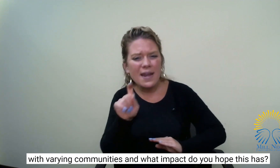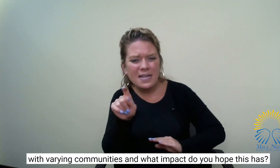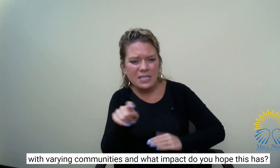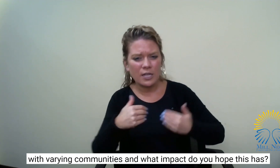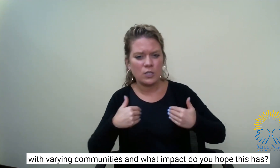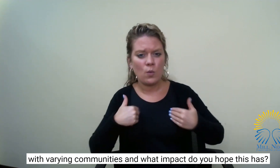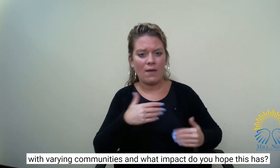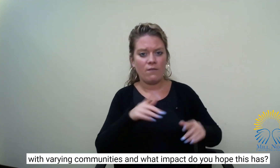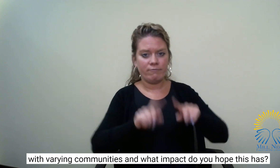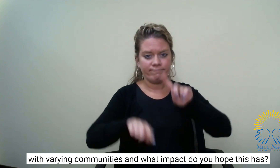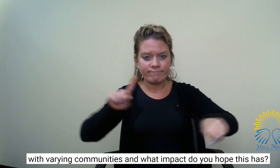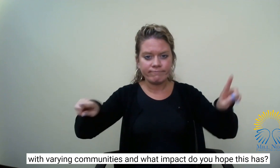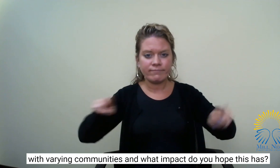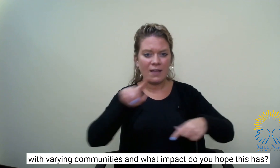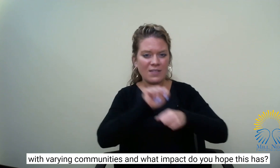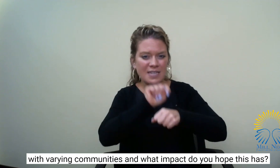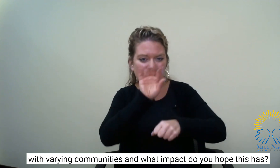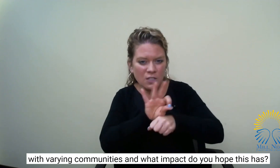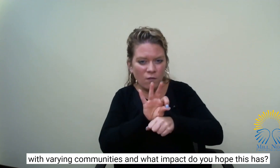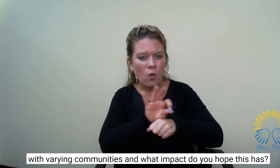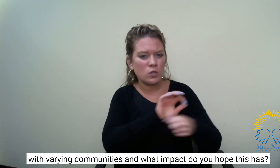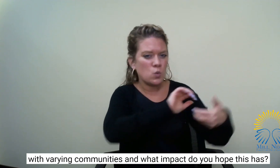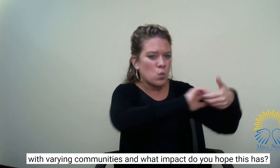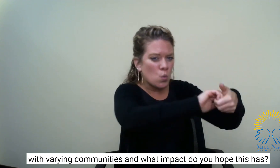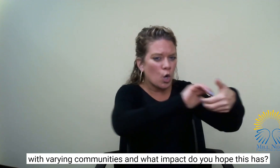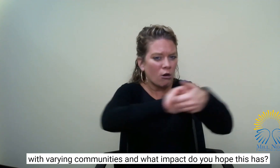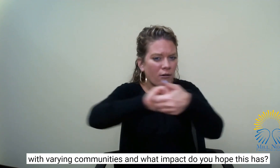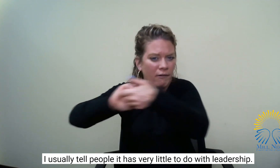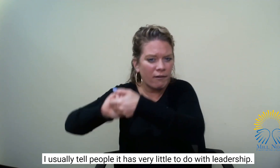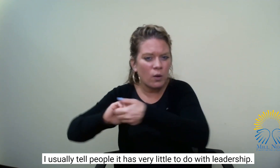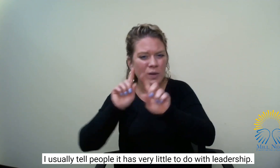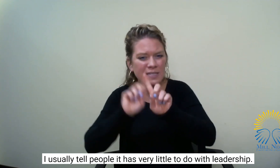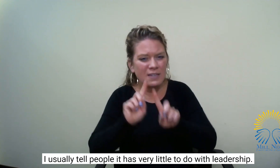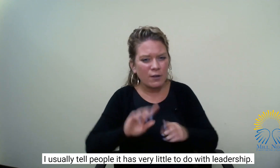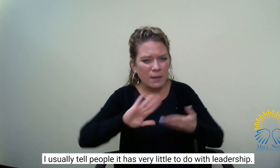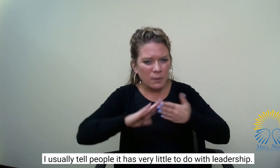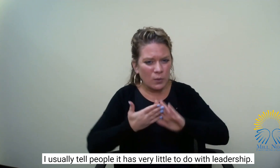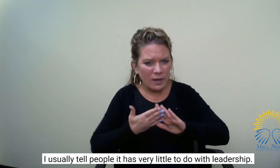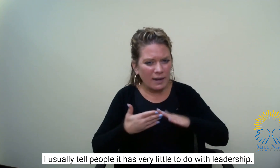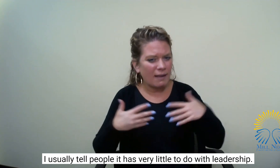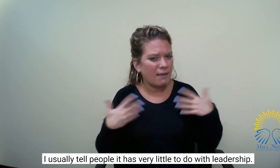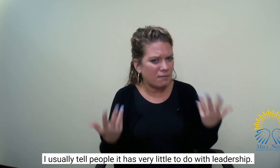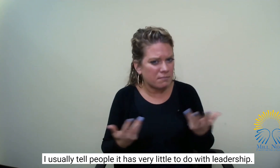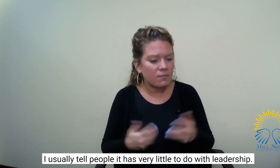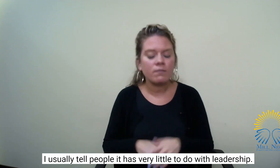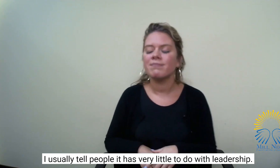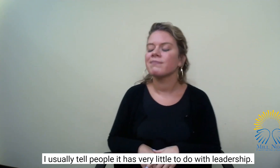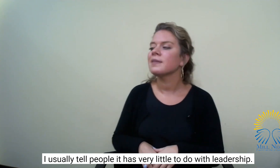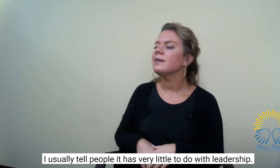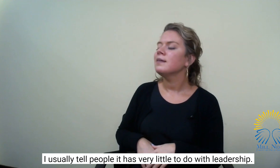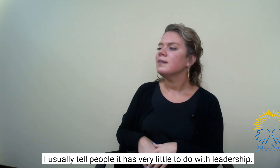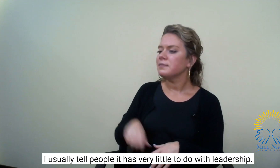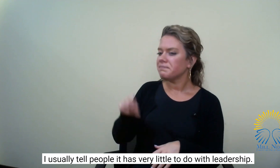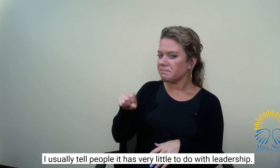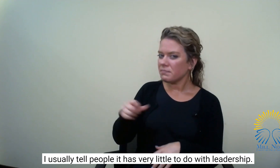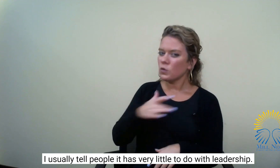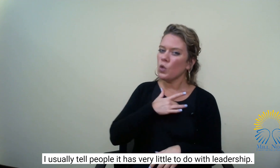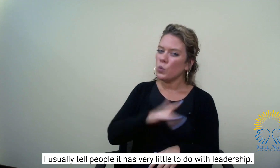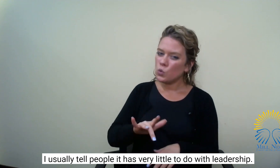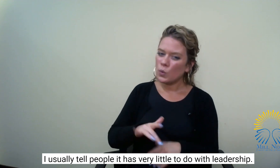varying communities, and what impact do you hope this has? I usually tell people it has very little to do with